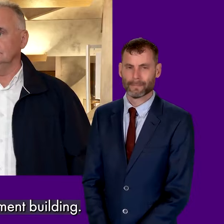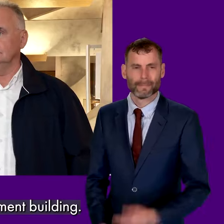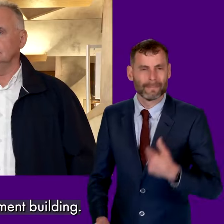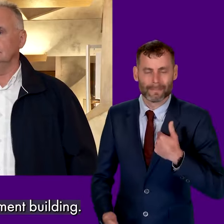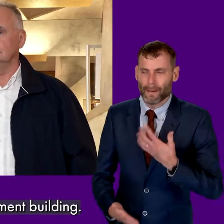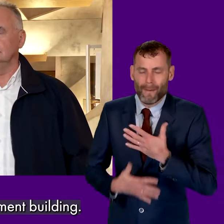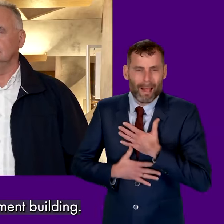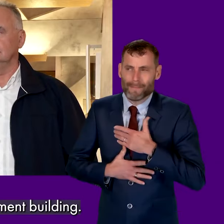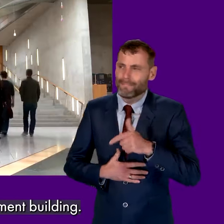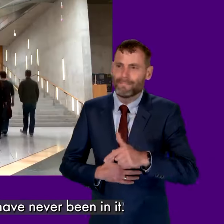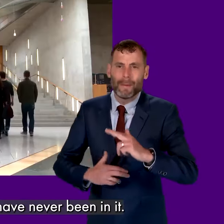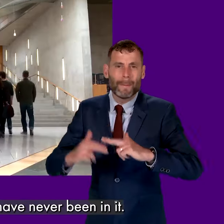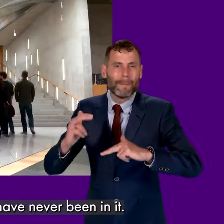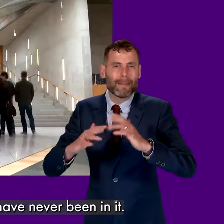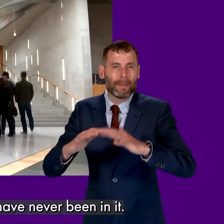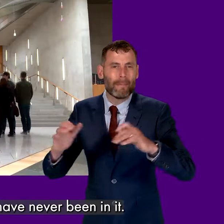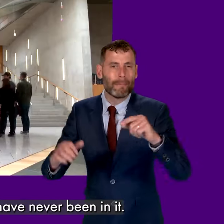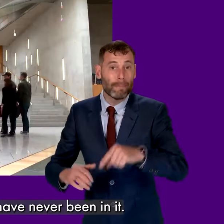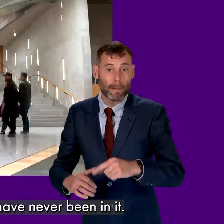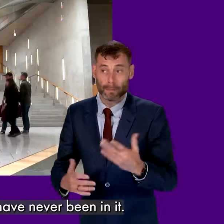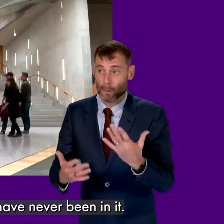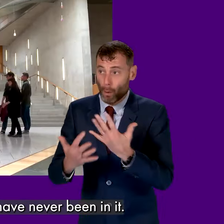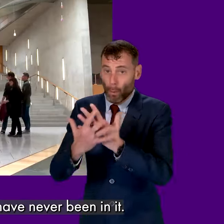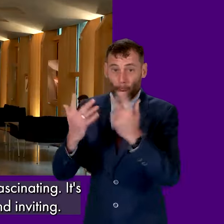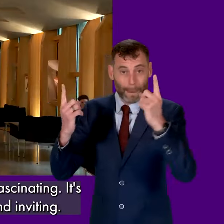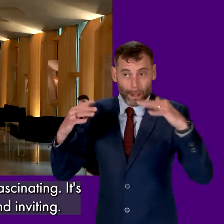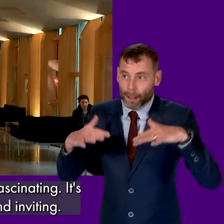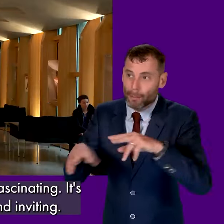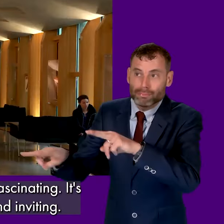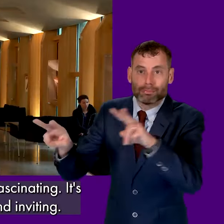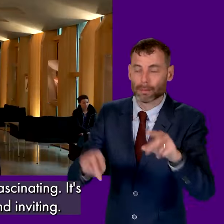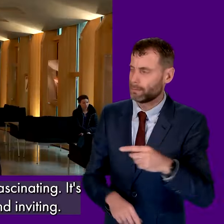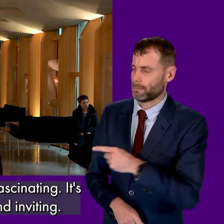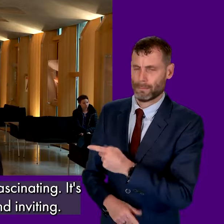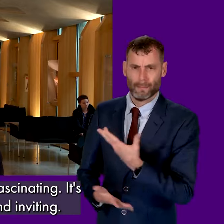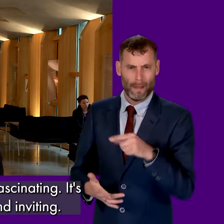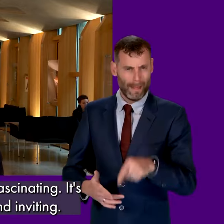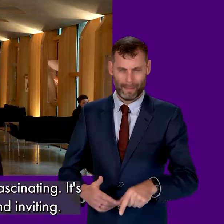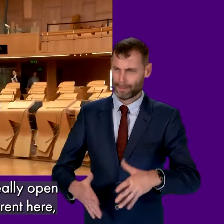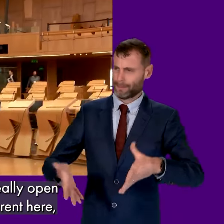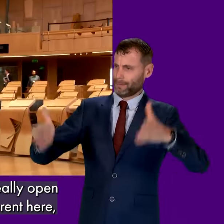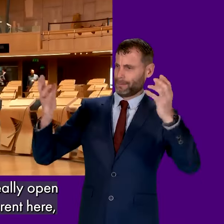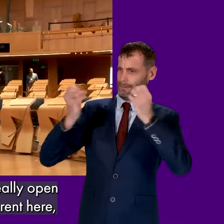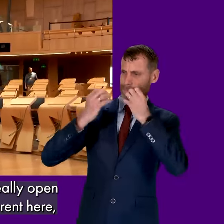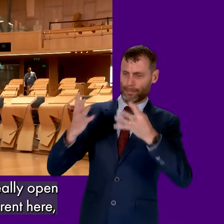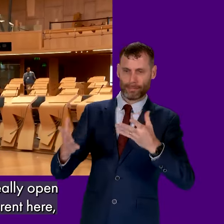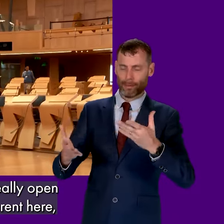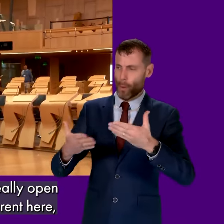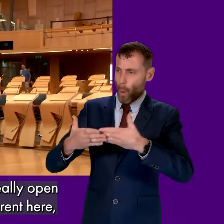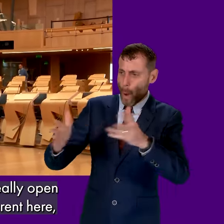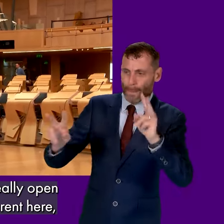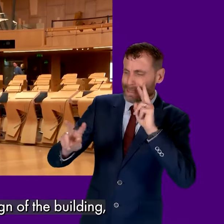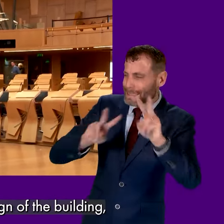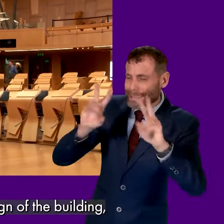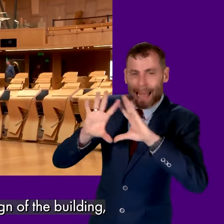I love the Parliament building, and too many people have never been in it. This building is fascinating. It's very open and inviting. Things are really open and transparent